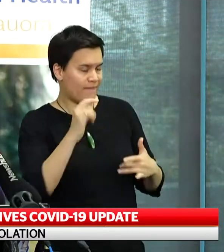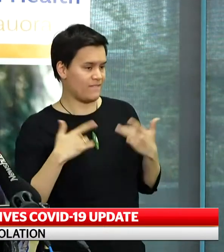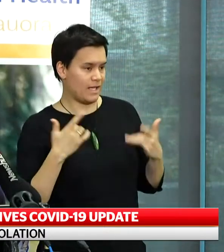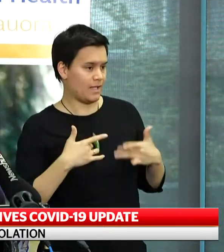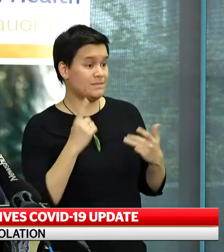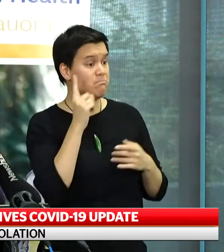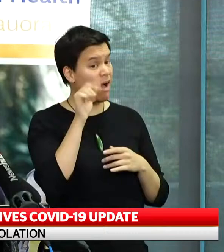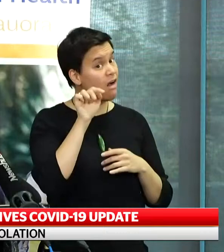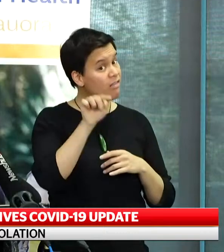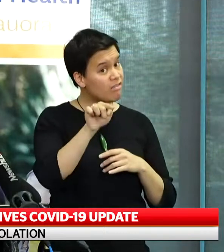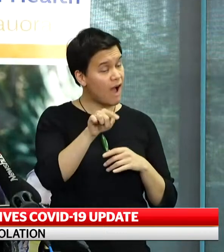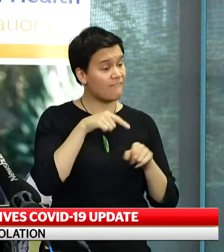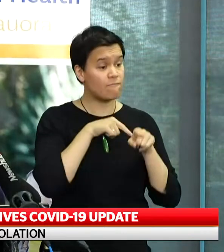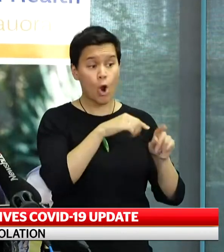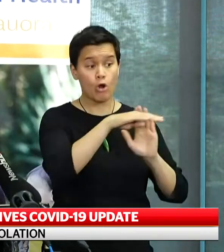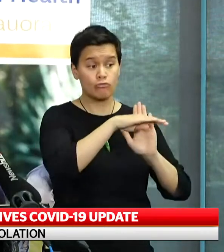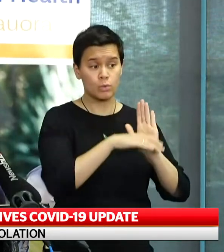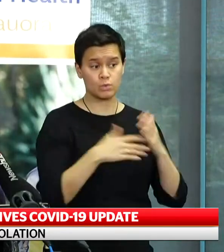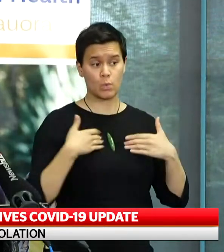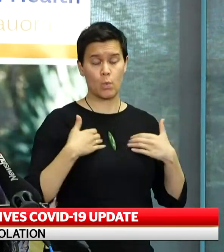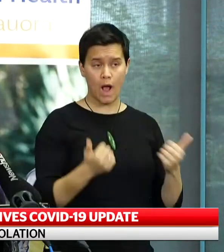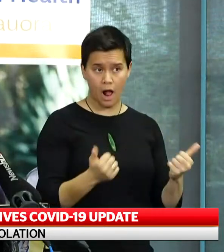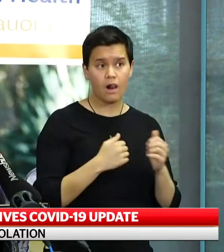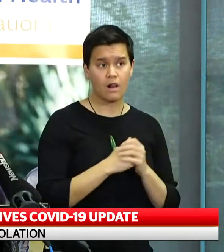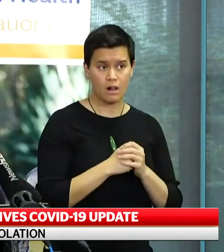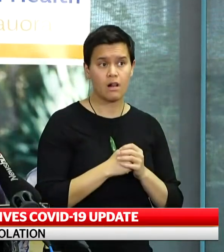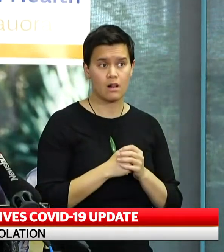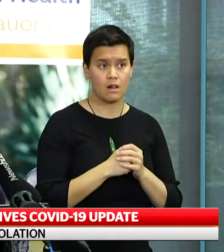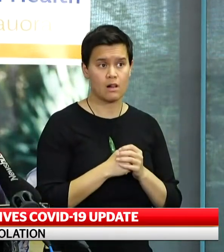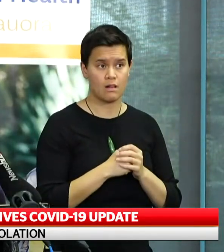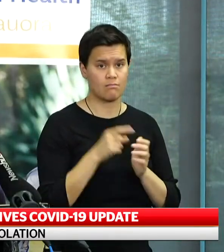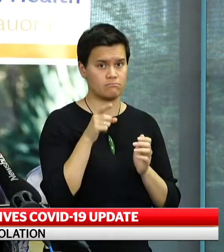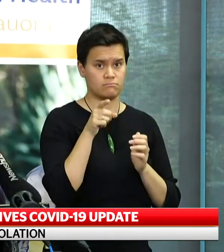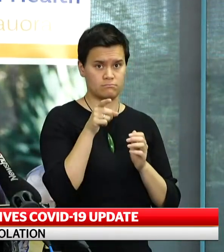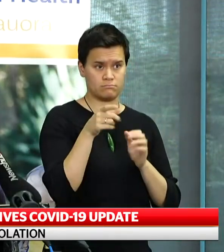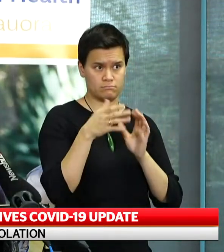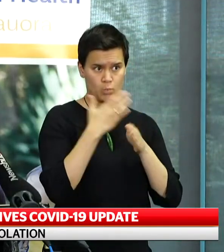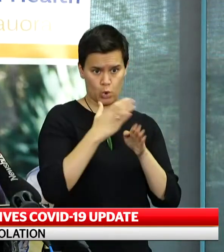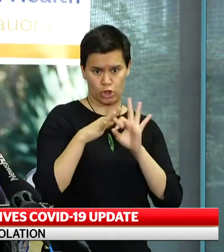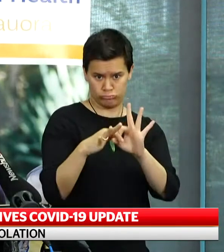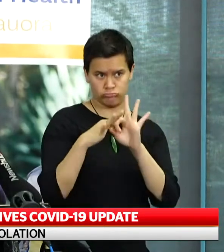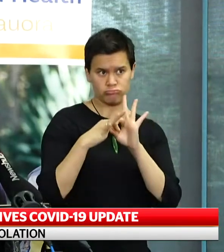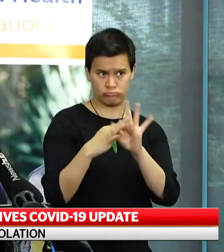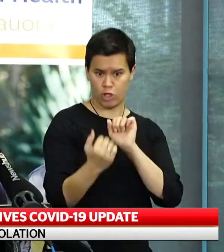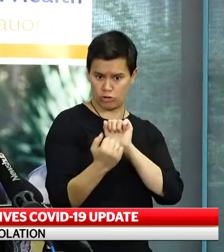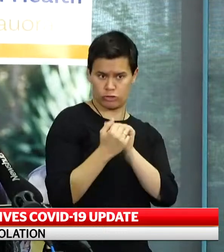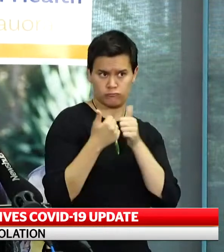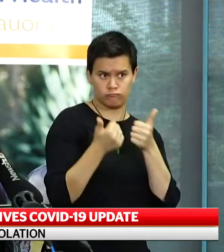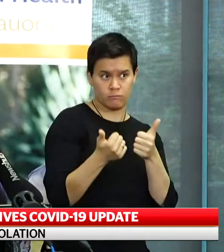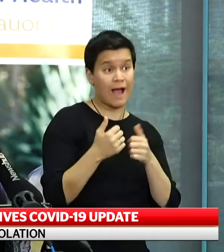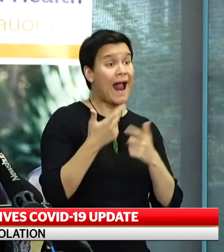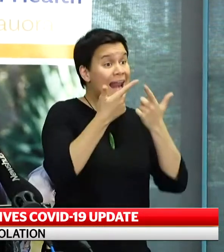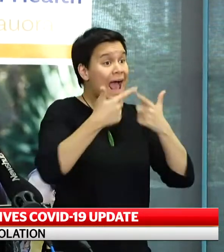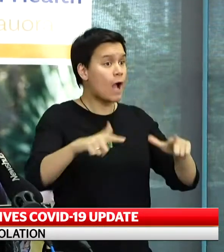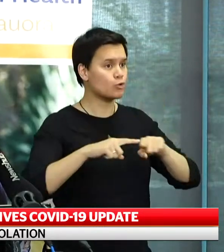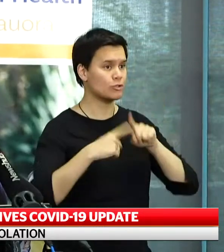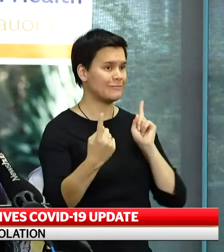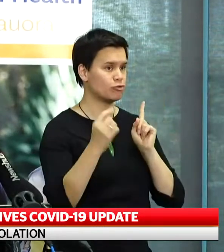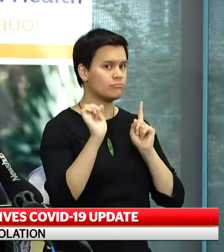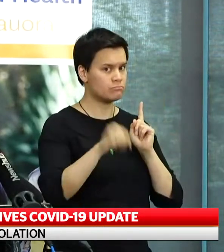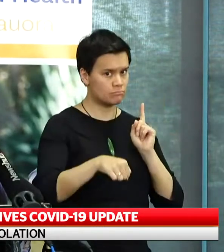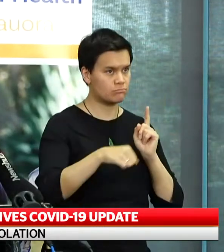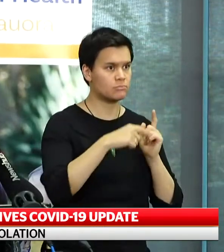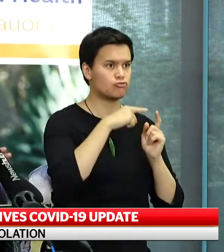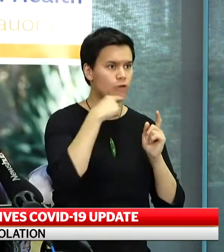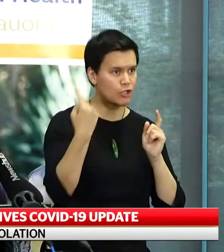and cooperation and compliance from those who are there, and and despite language being quite a barrier, there's a really